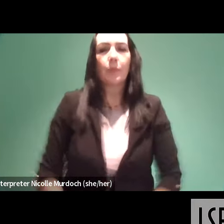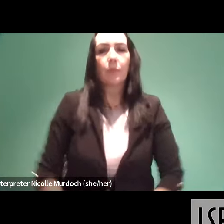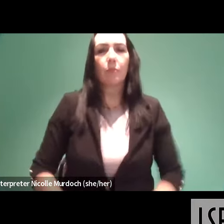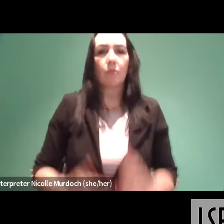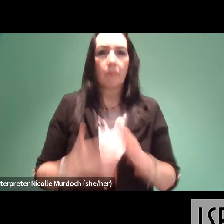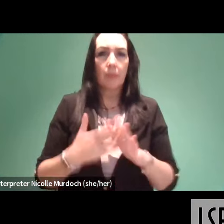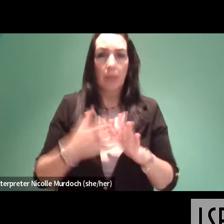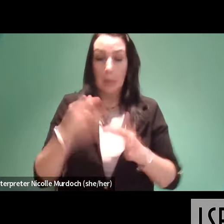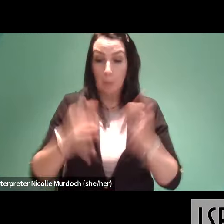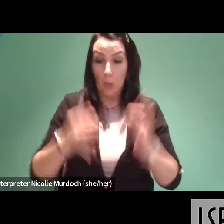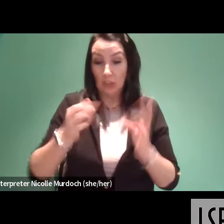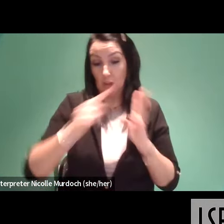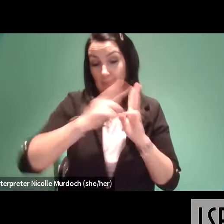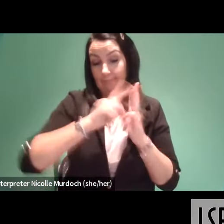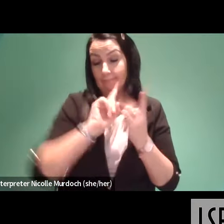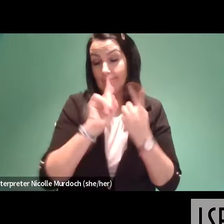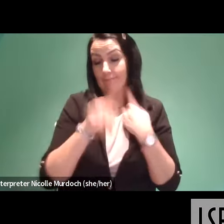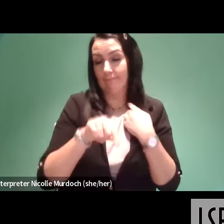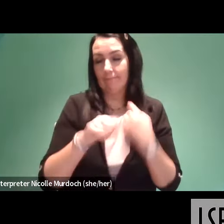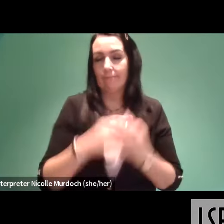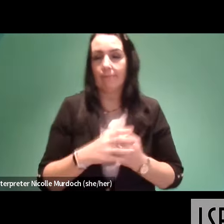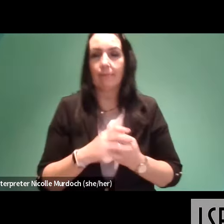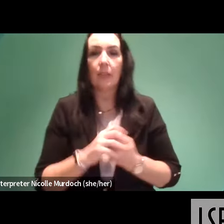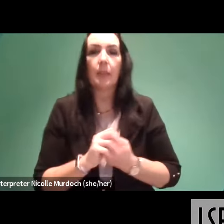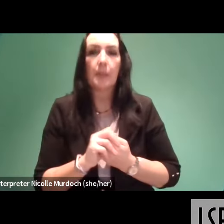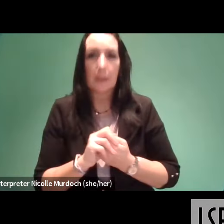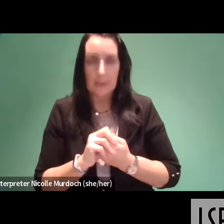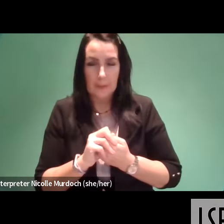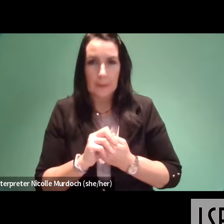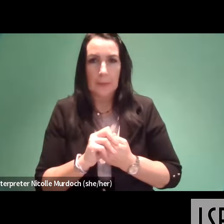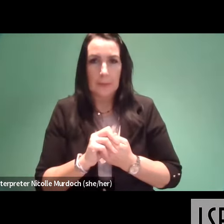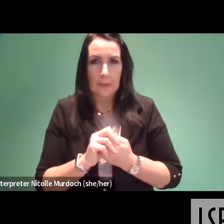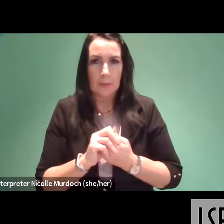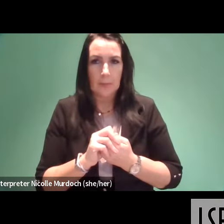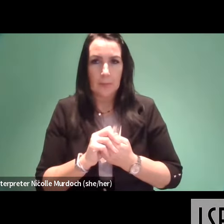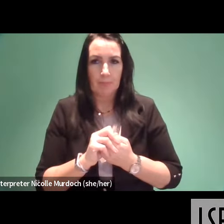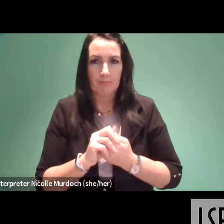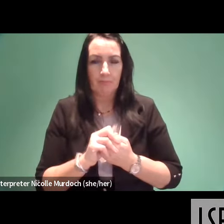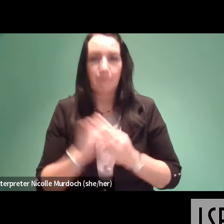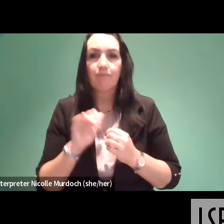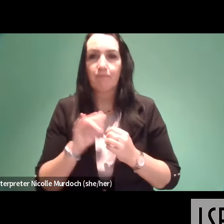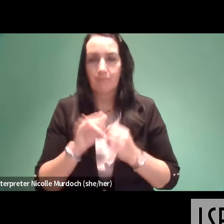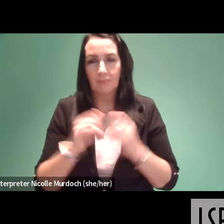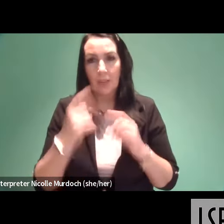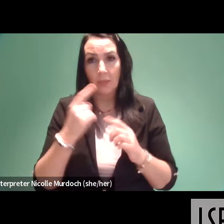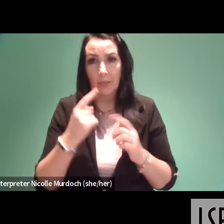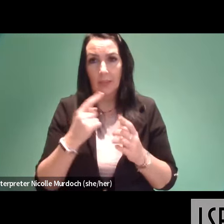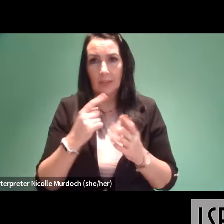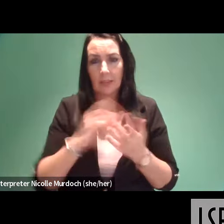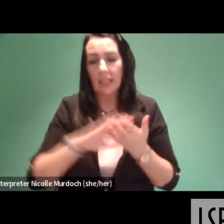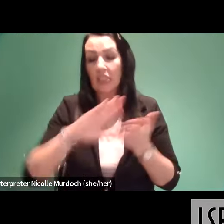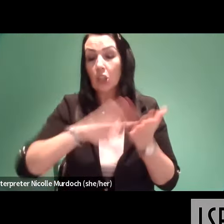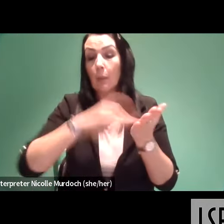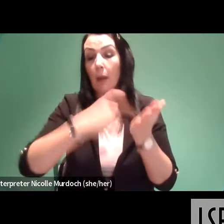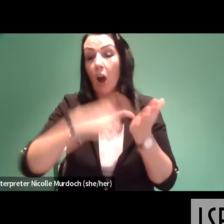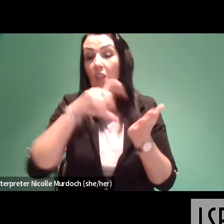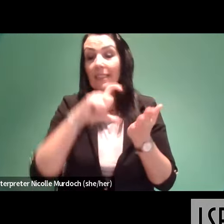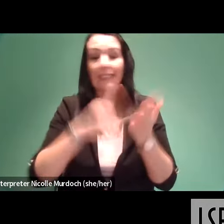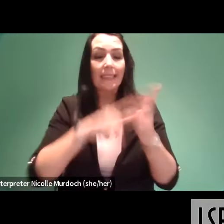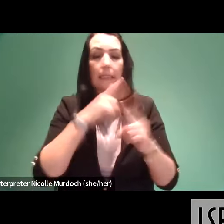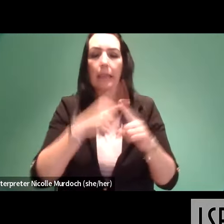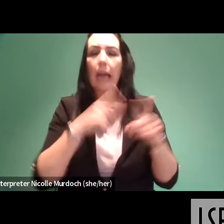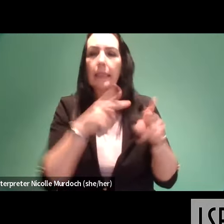can deal with the third. Could all together that one. Yeah, I think I think the HMRC question was a question about